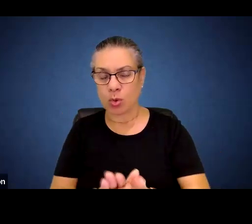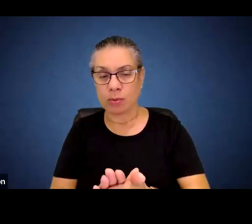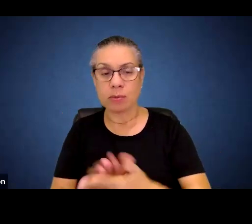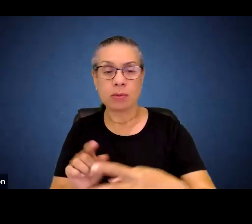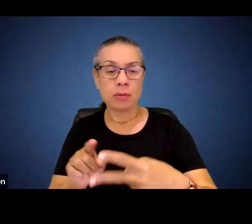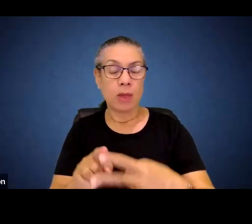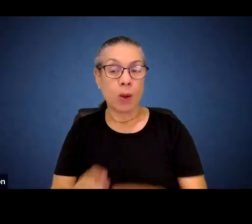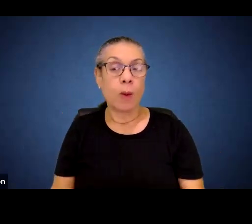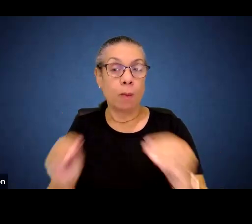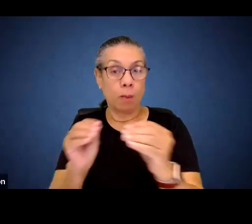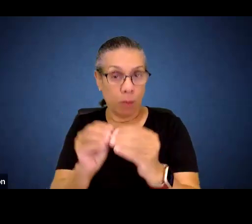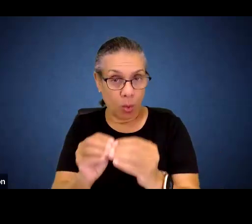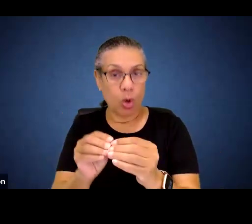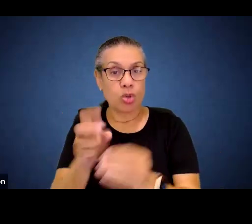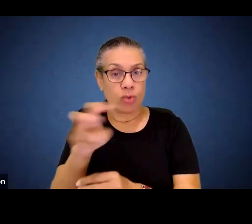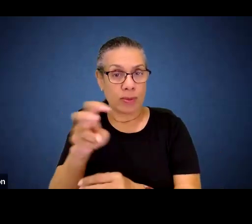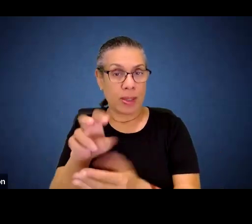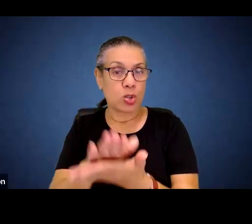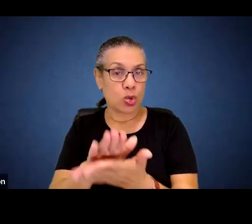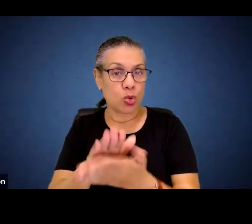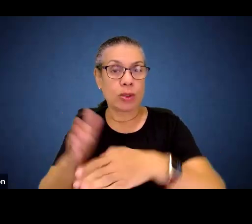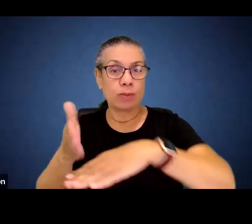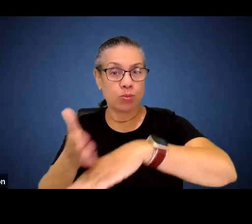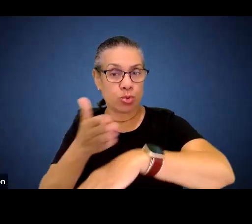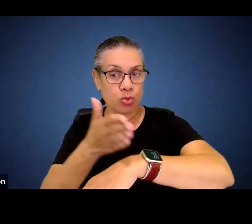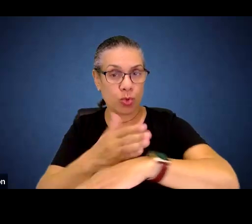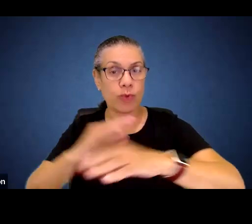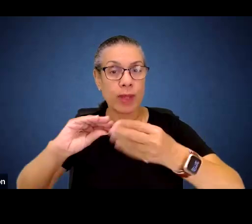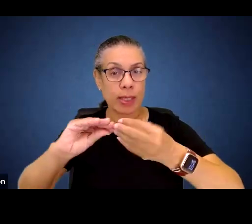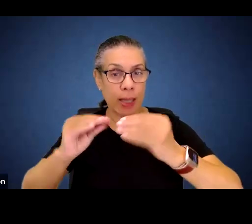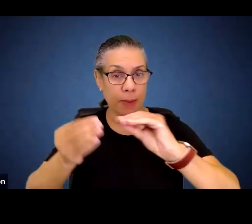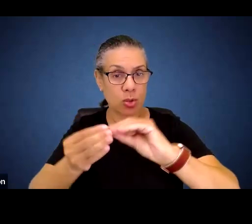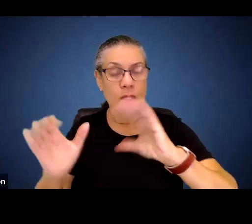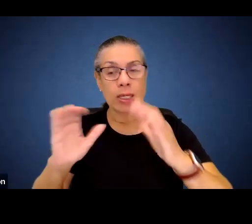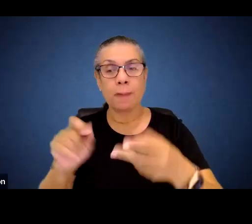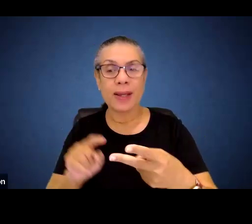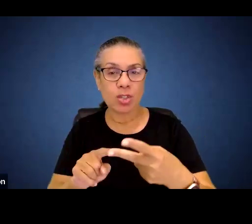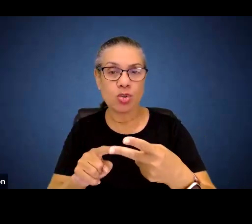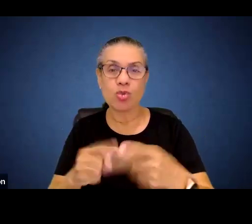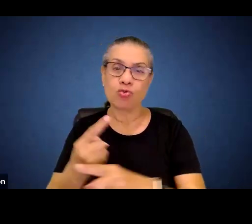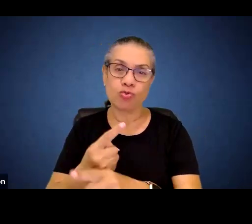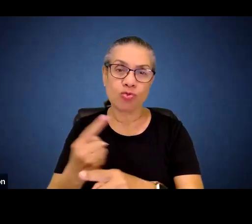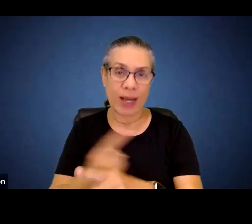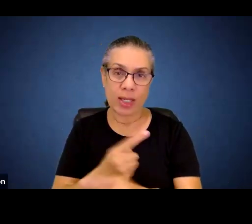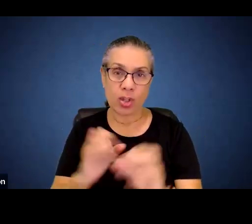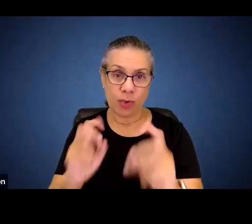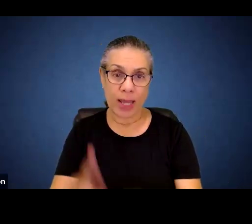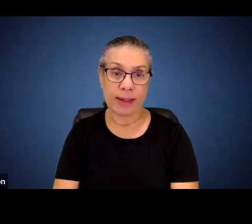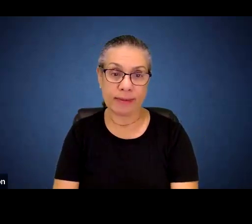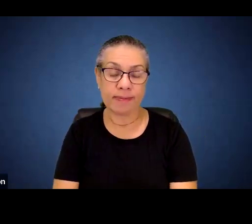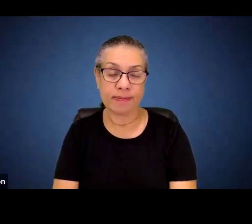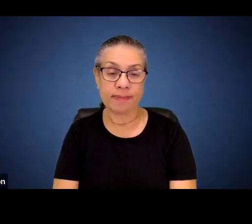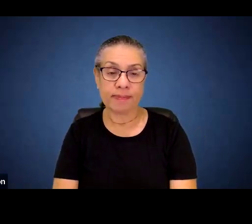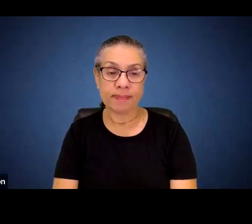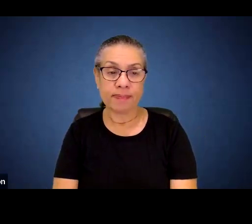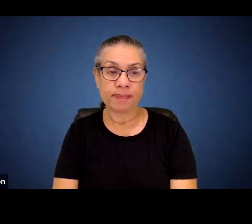greater percentage of transformation schools have improved their rating compared to non-transformation schools.